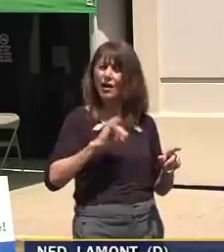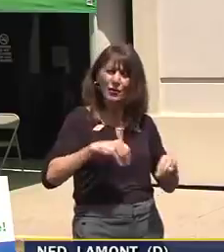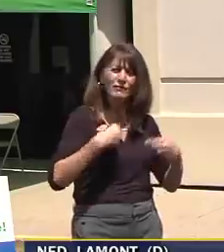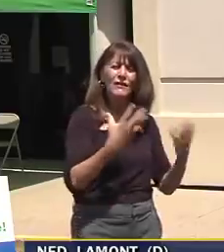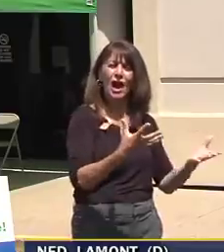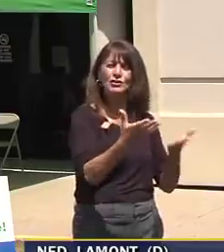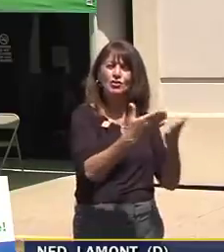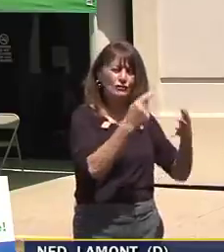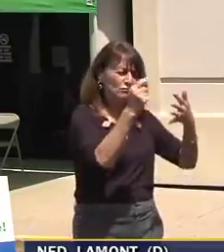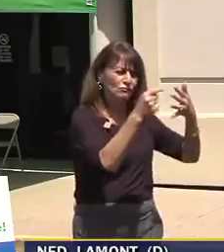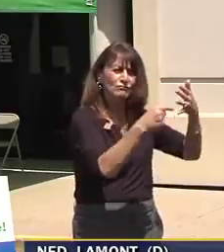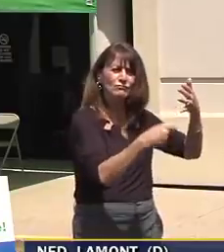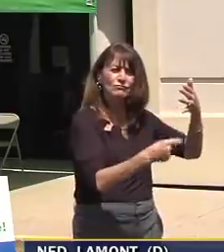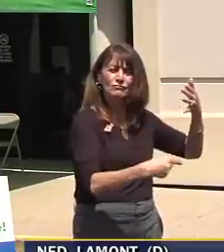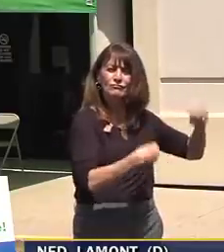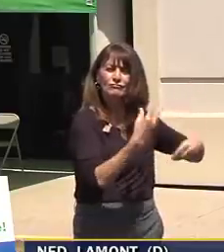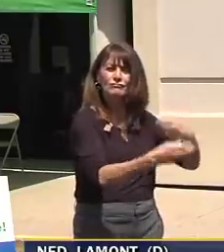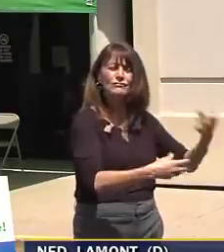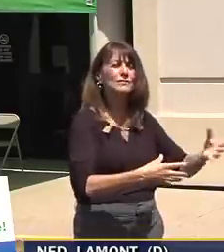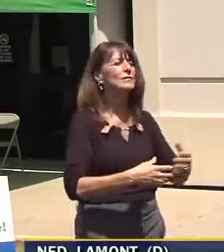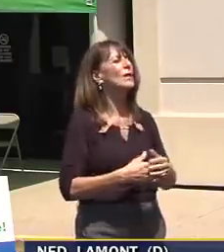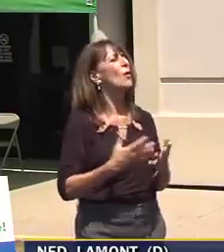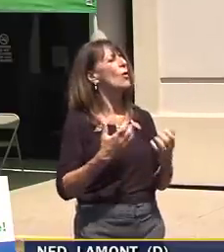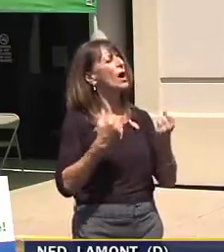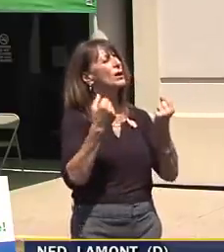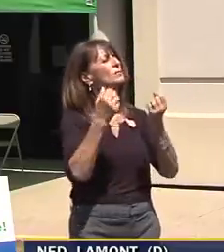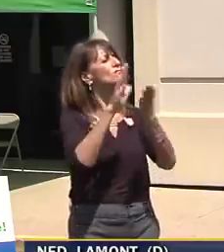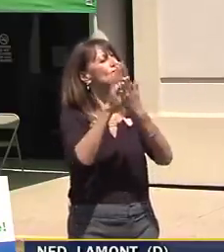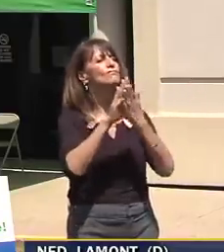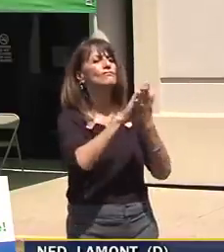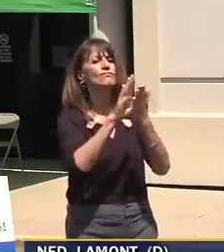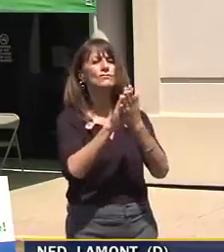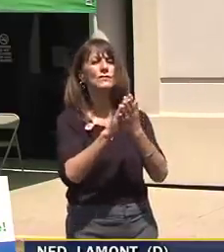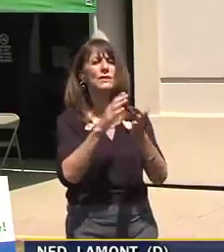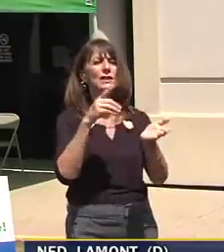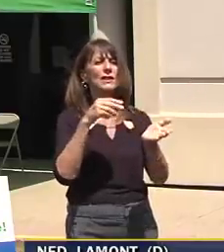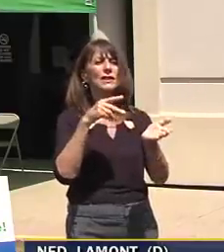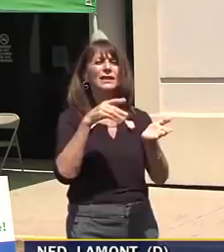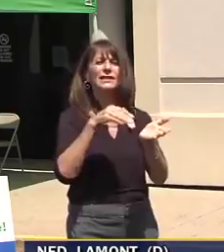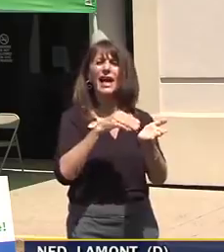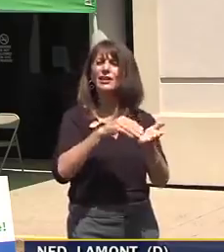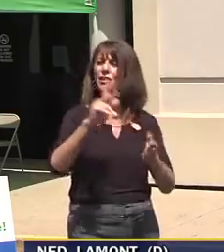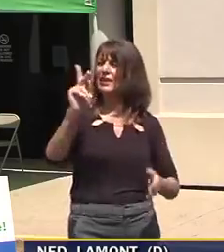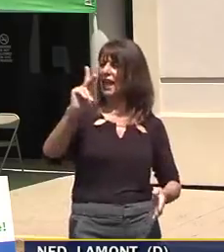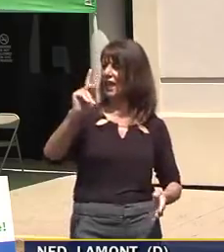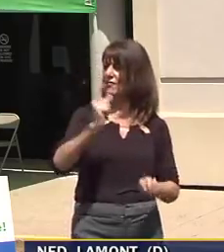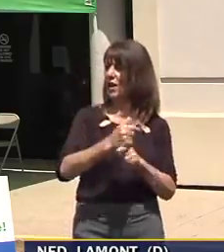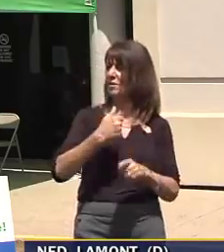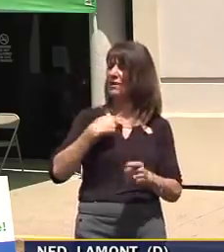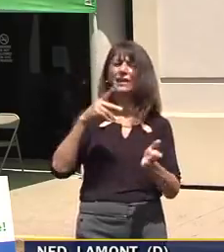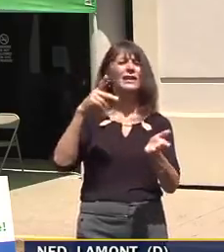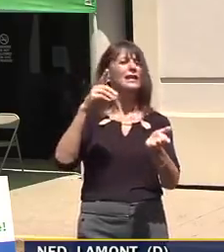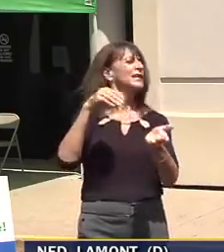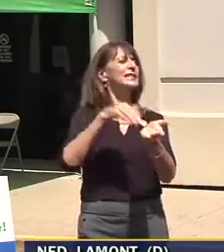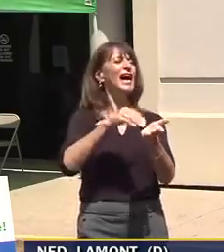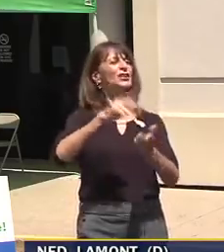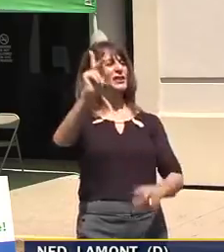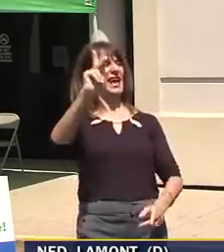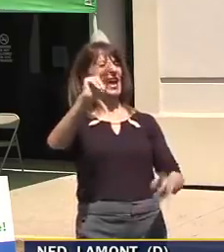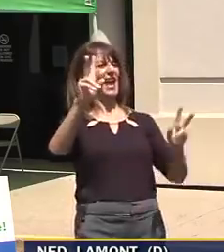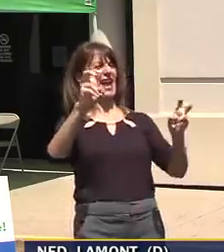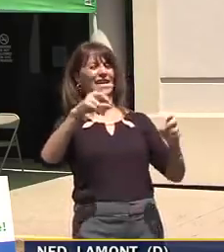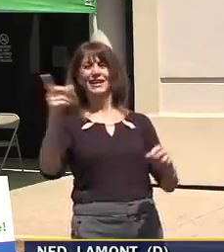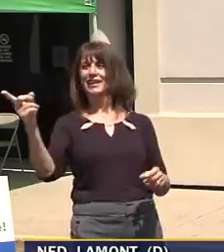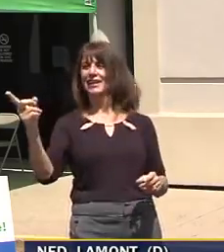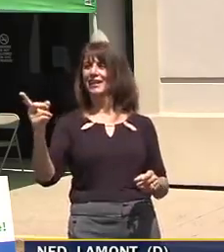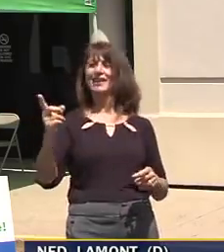state. And a special shout out to, I think you're known as Dr. K. Do I have that right? Dr. K is a